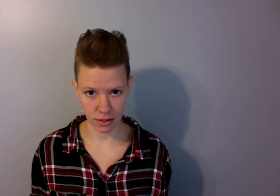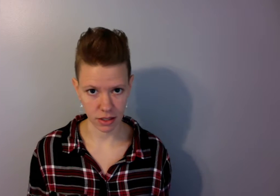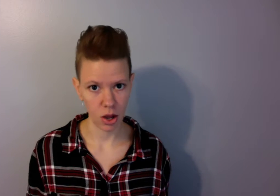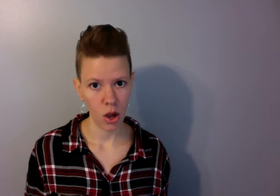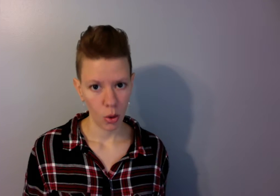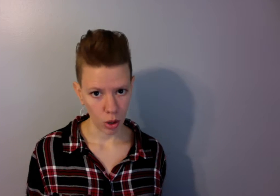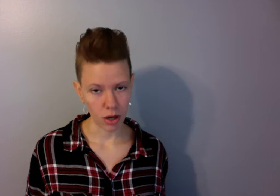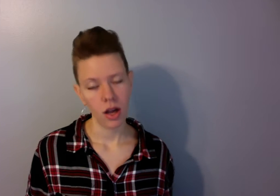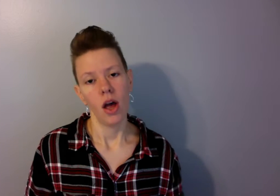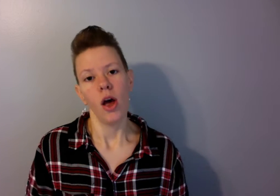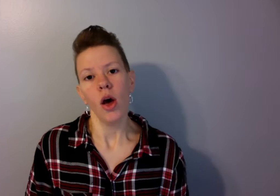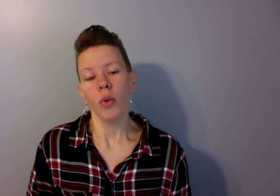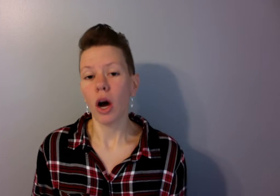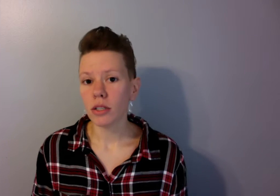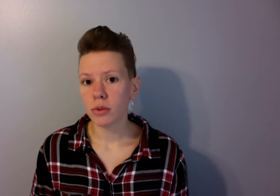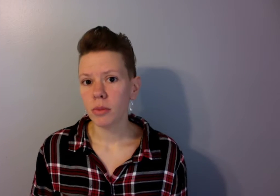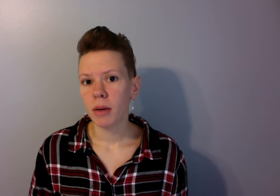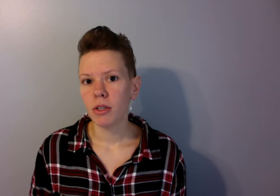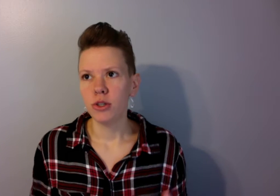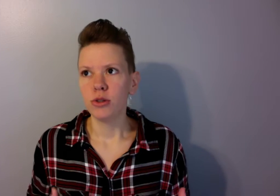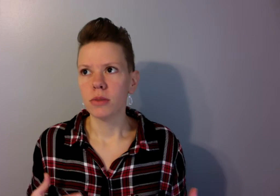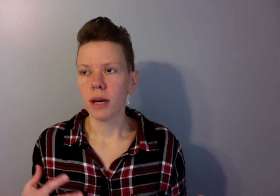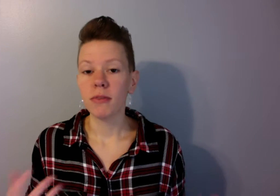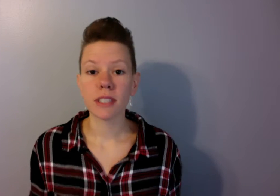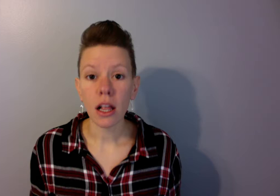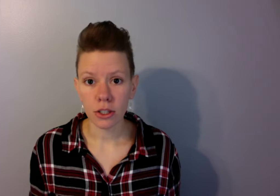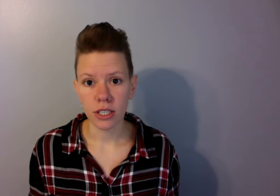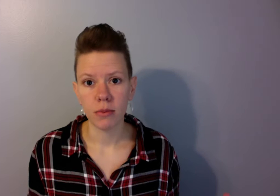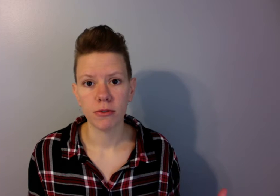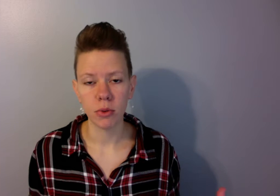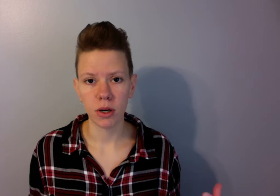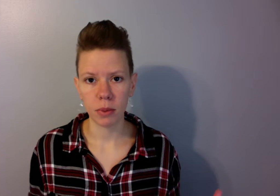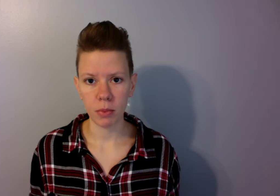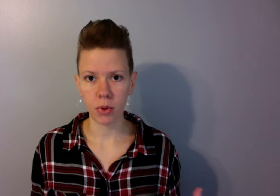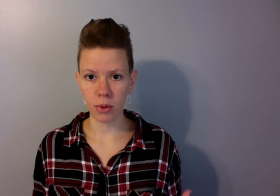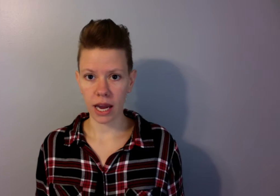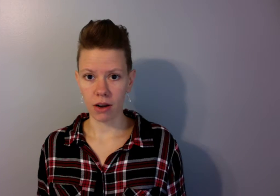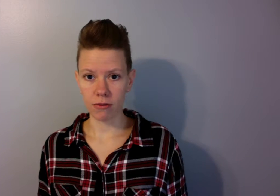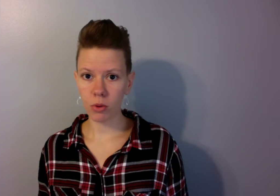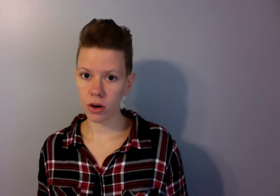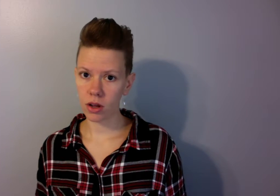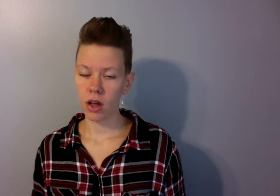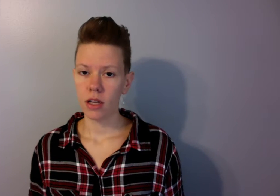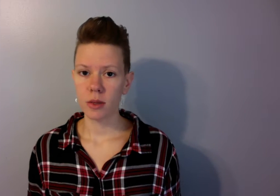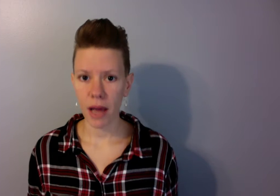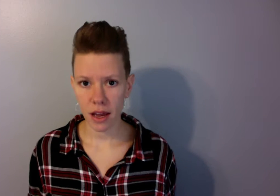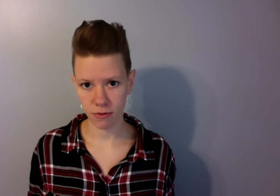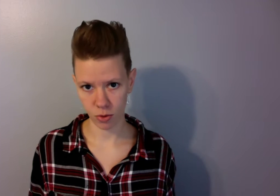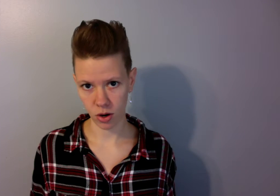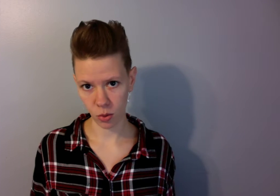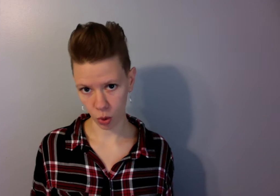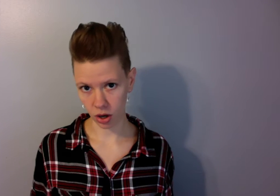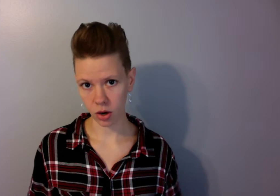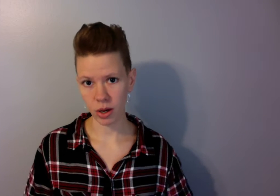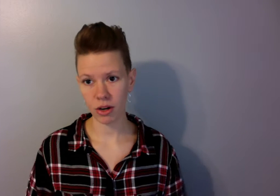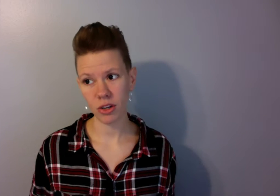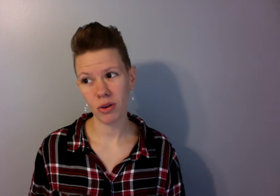excellent work. We also would be able to do some type of scholarship for people who can't afford to pay for work. We already do